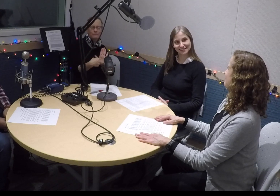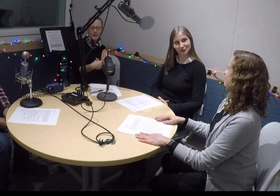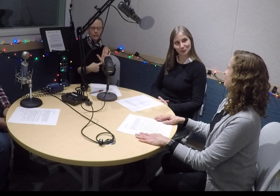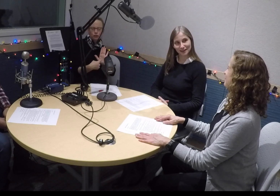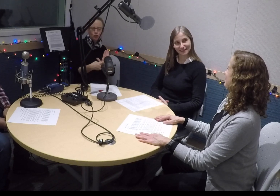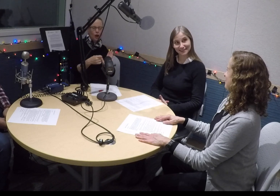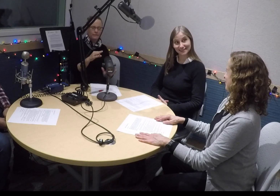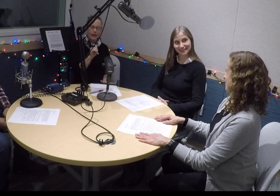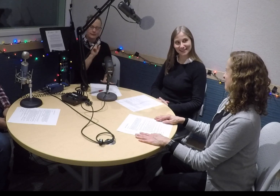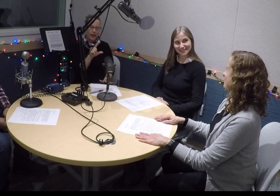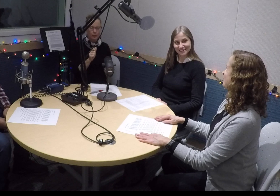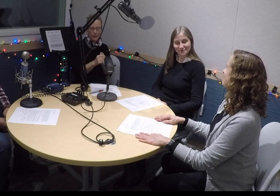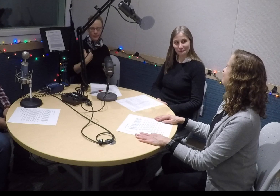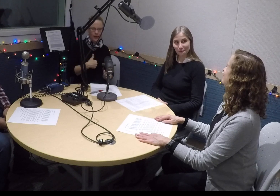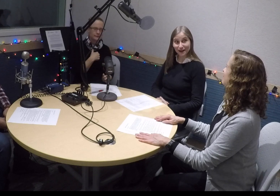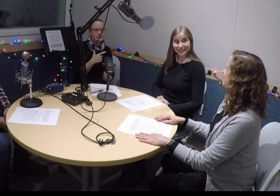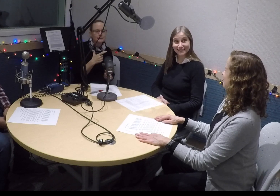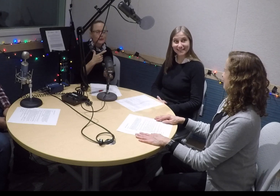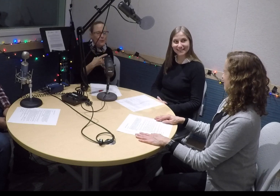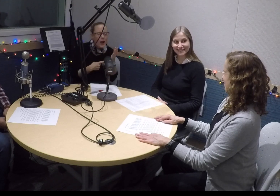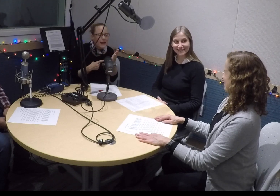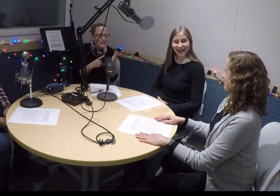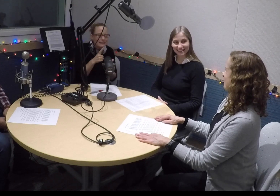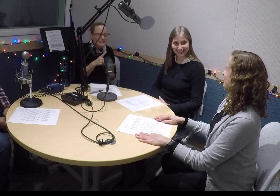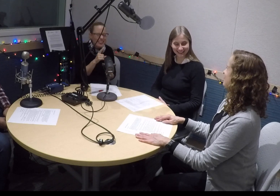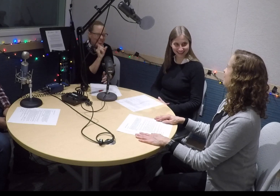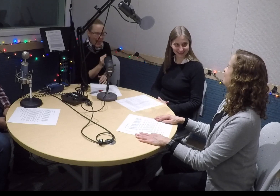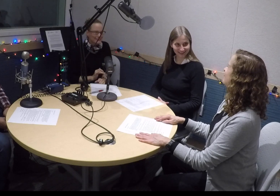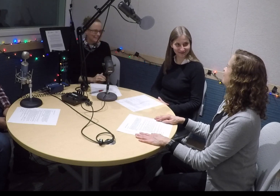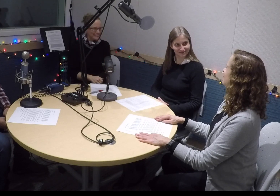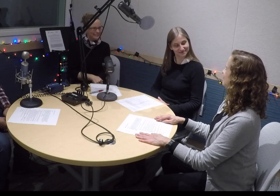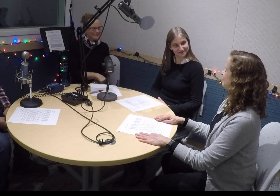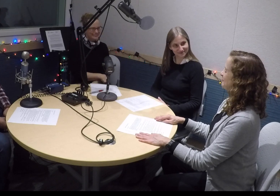with us. What is that?